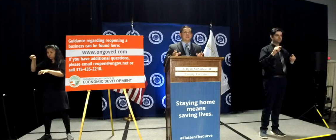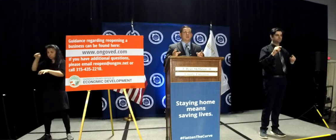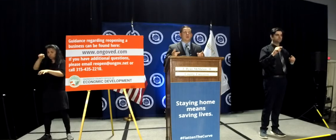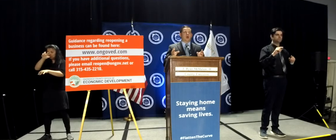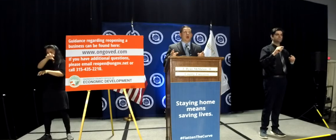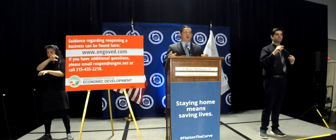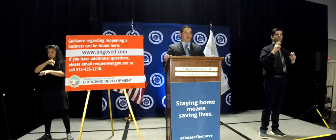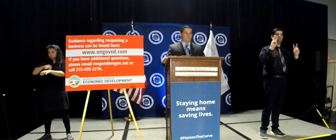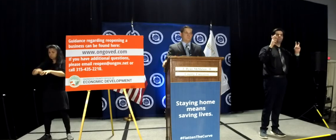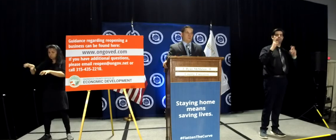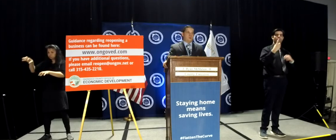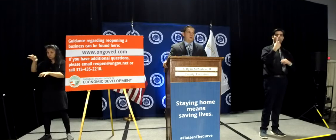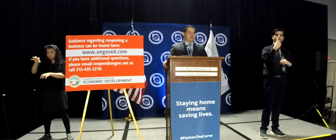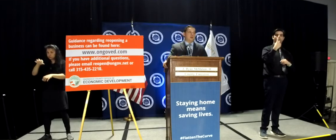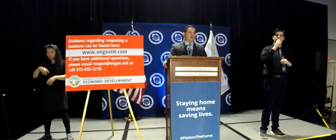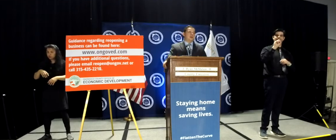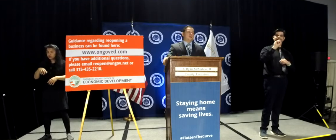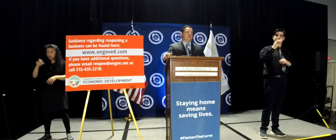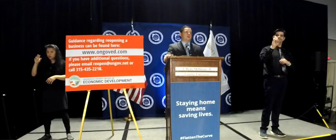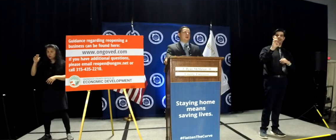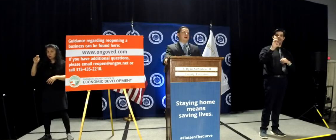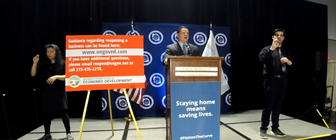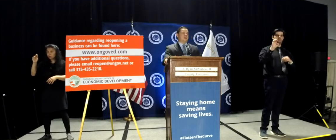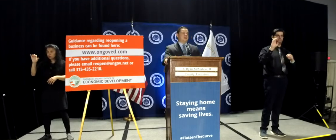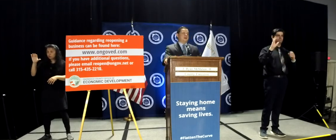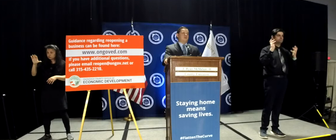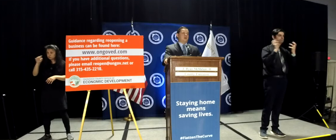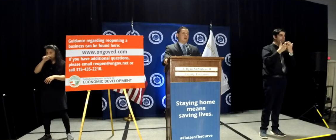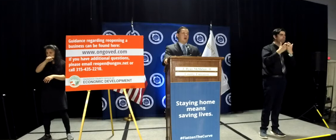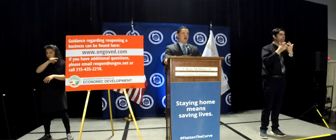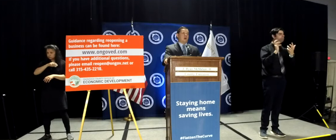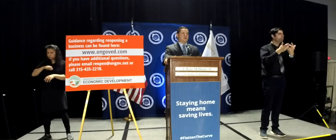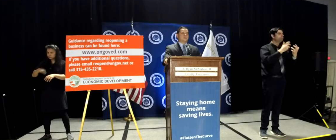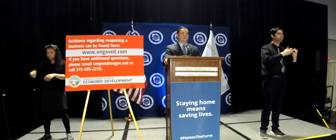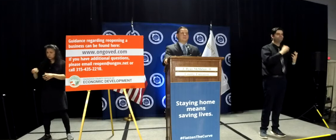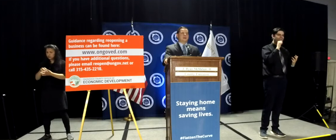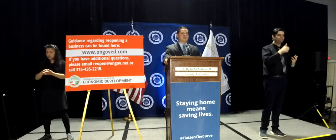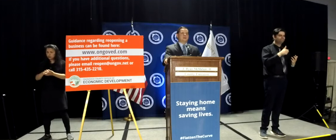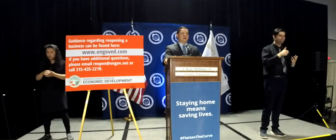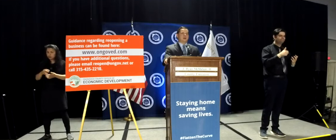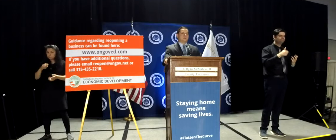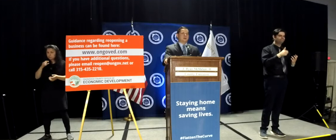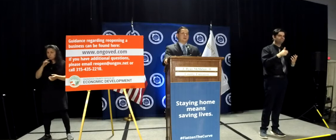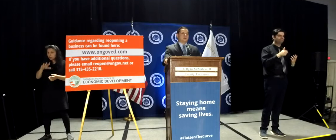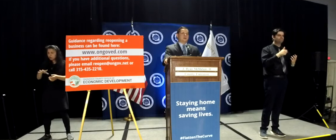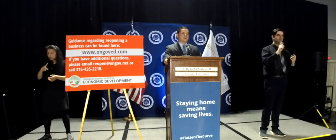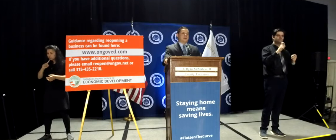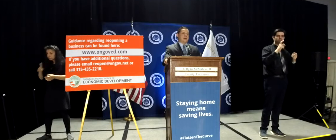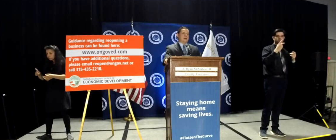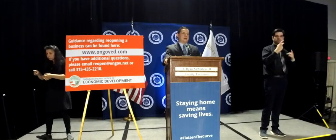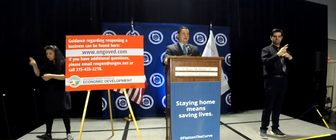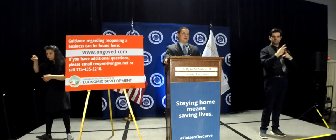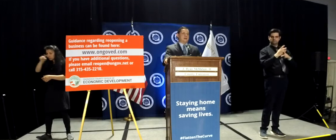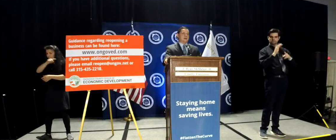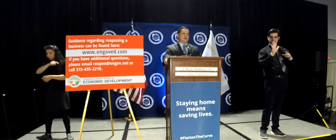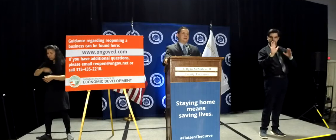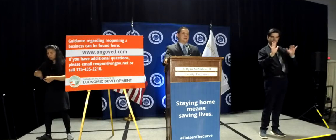is getting a little bit harder. And very hard to make the argument